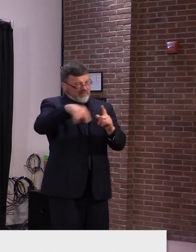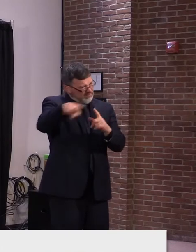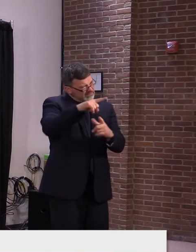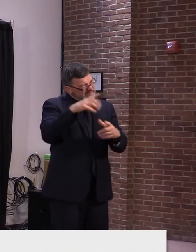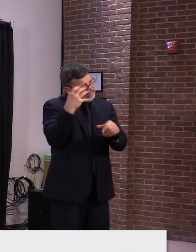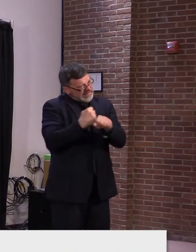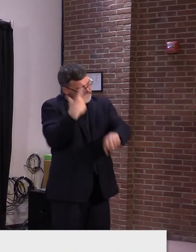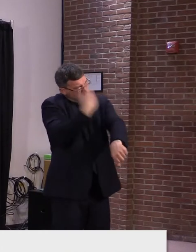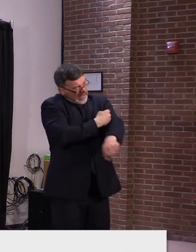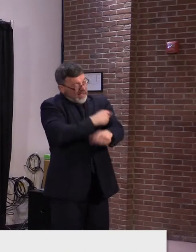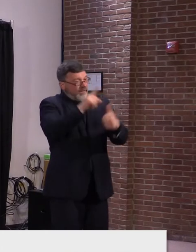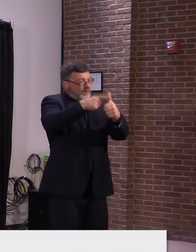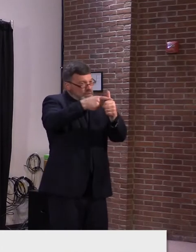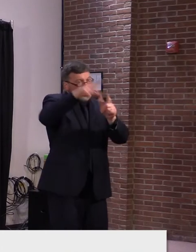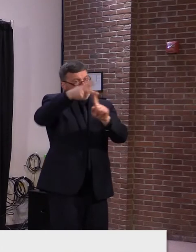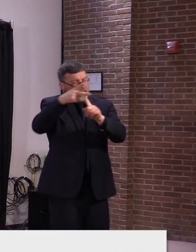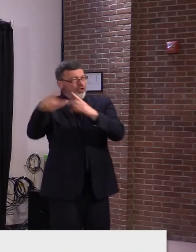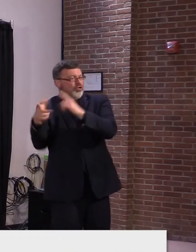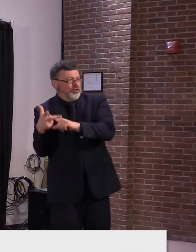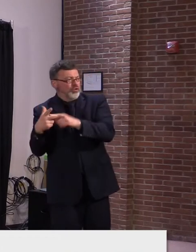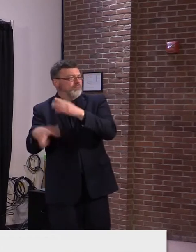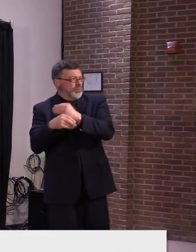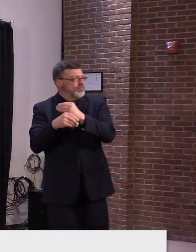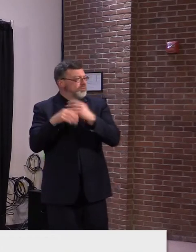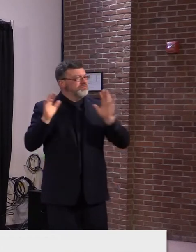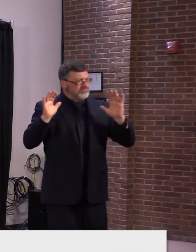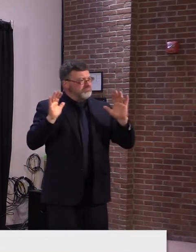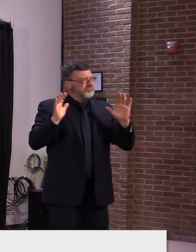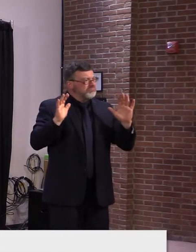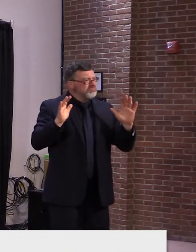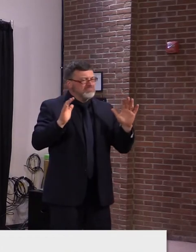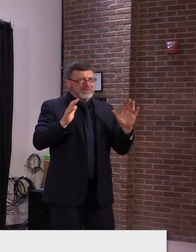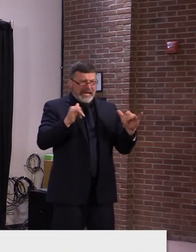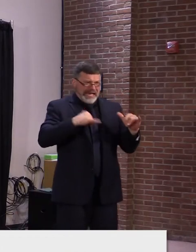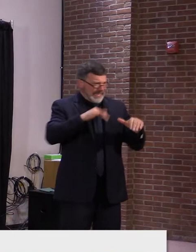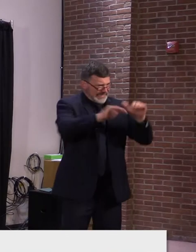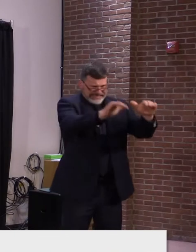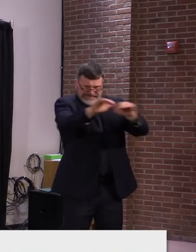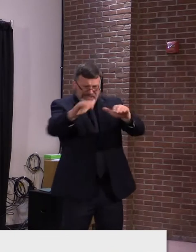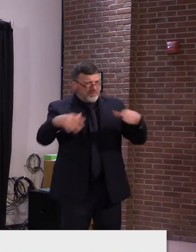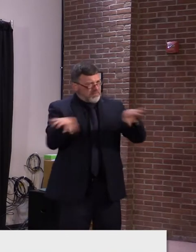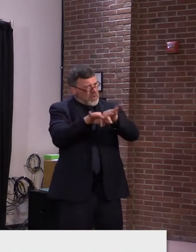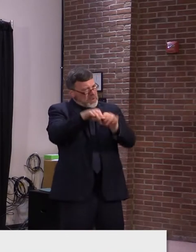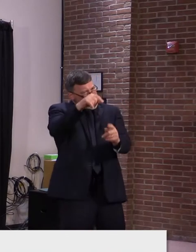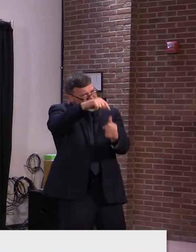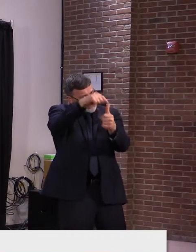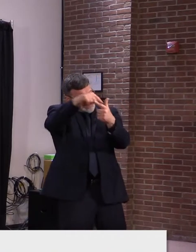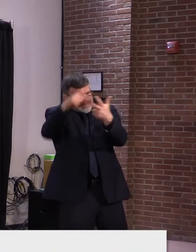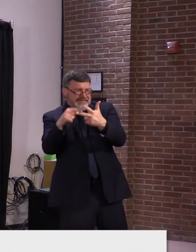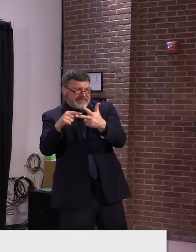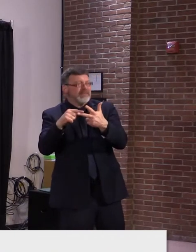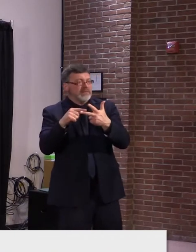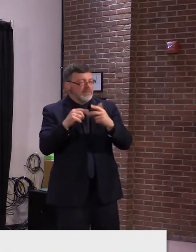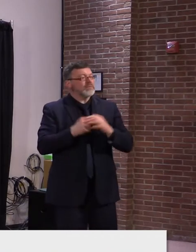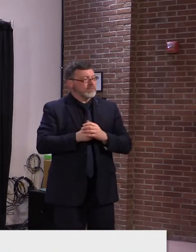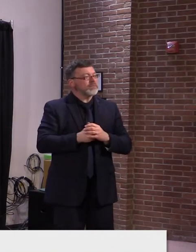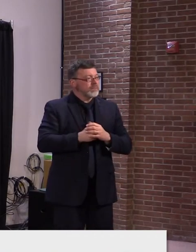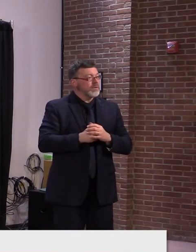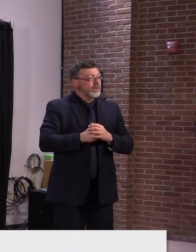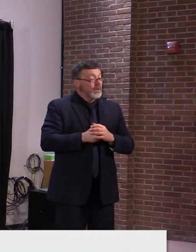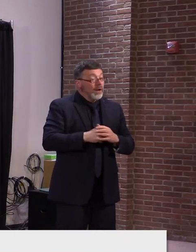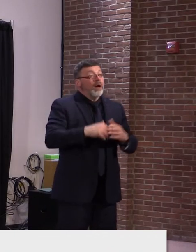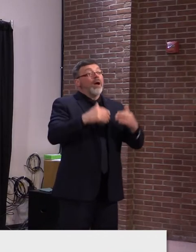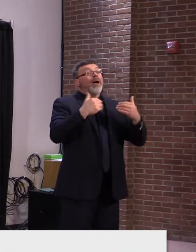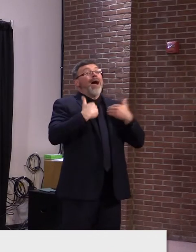If you haven't been vaccinated yet, you still should, because we don't know what strain, what variant is coming in